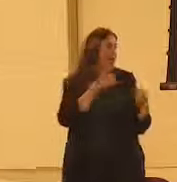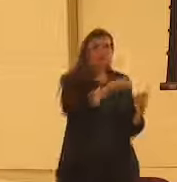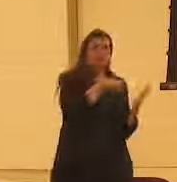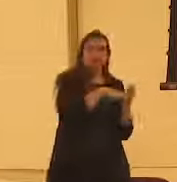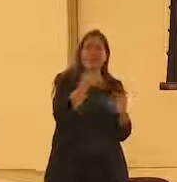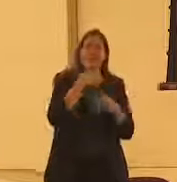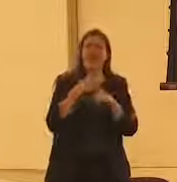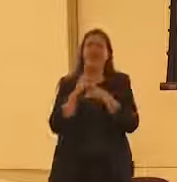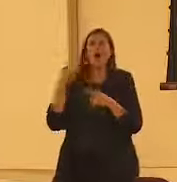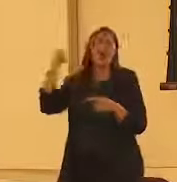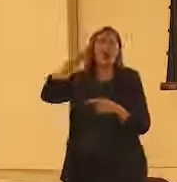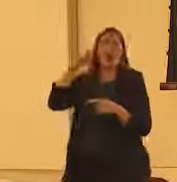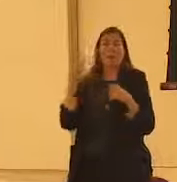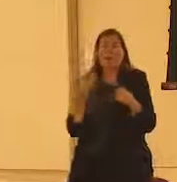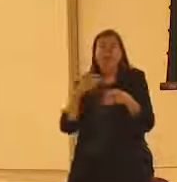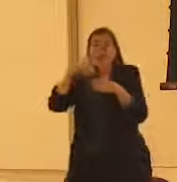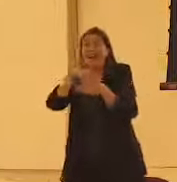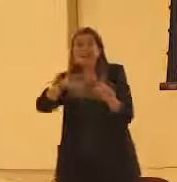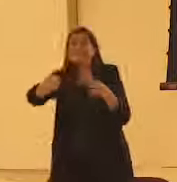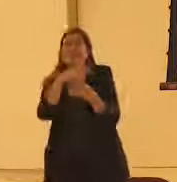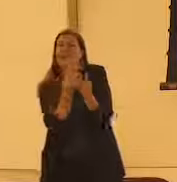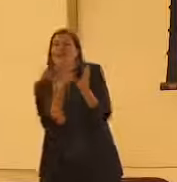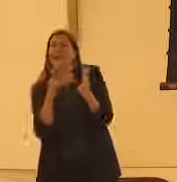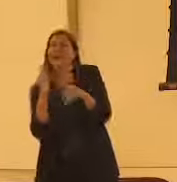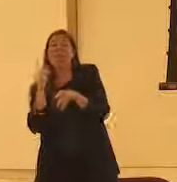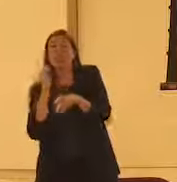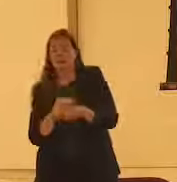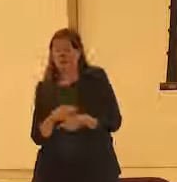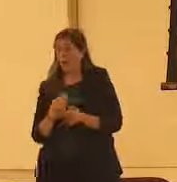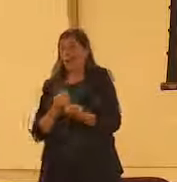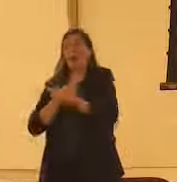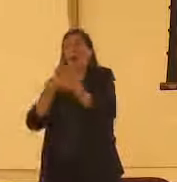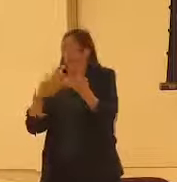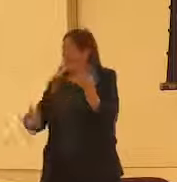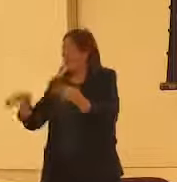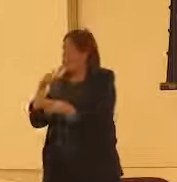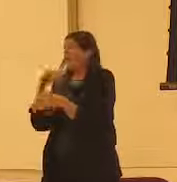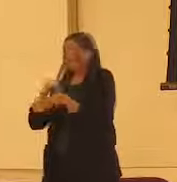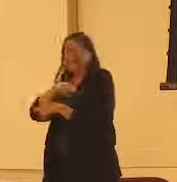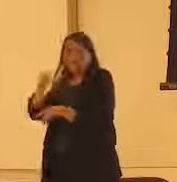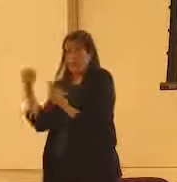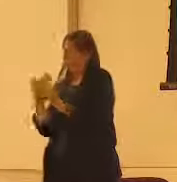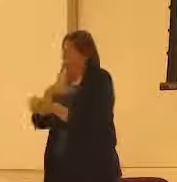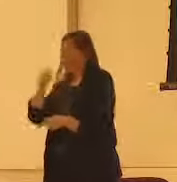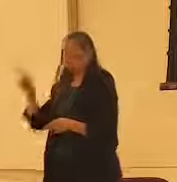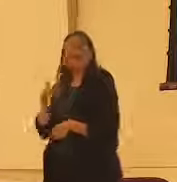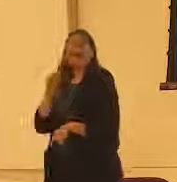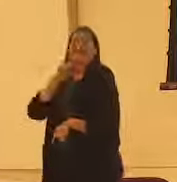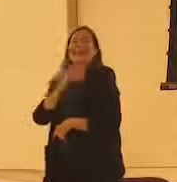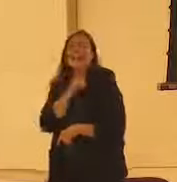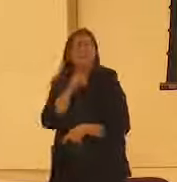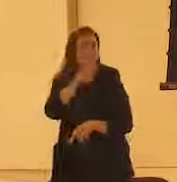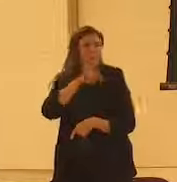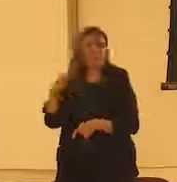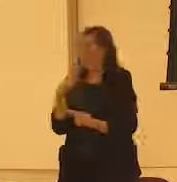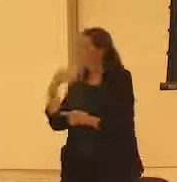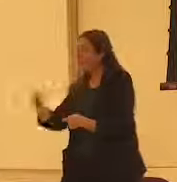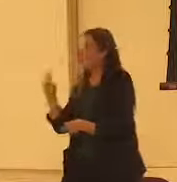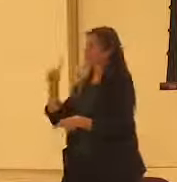patients have had a whole life of hearing people telling them what to do and doing things to them. Therefore, if I tell them you need to take these pills